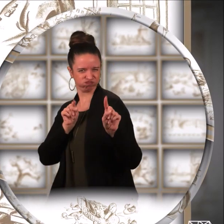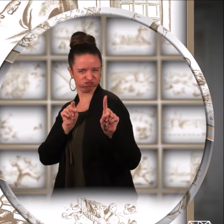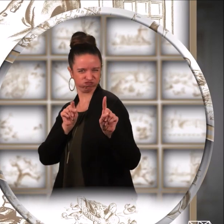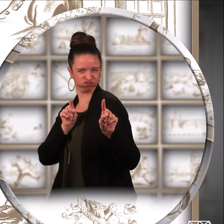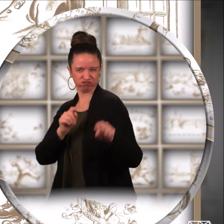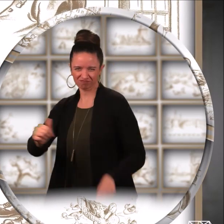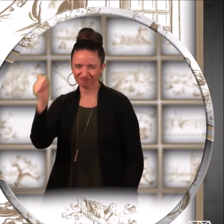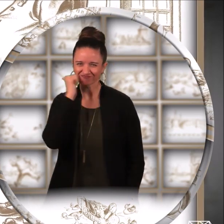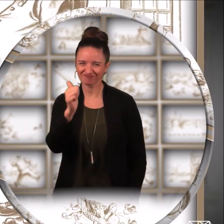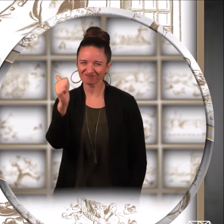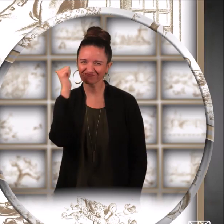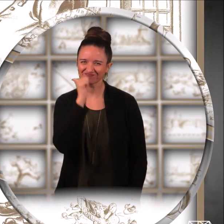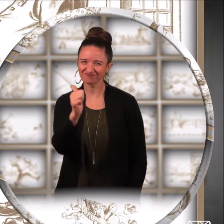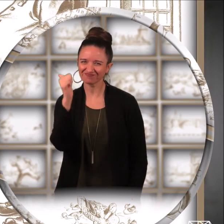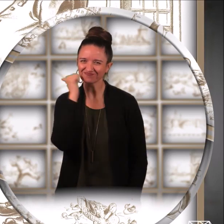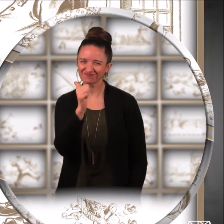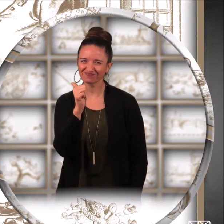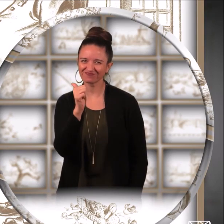day.